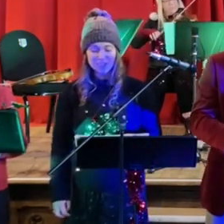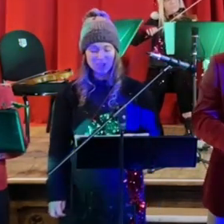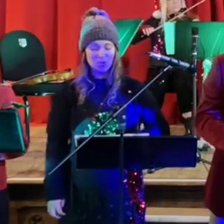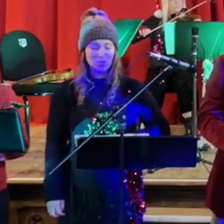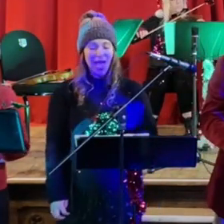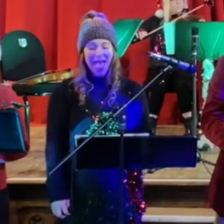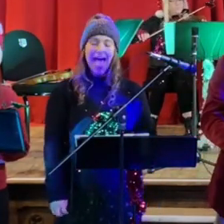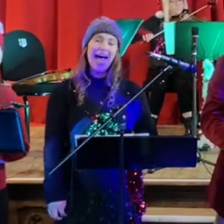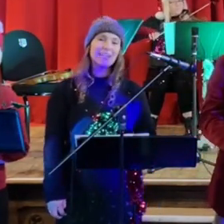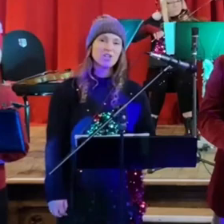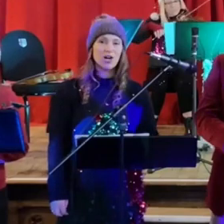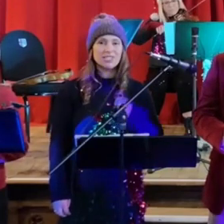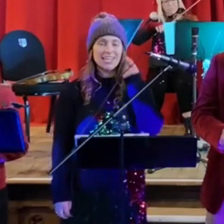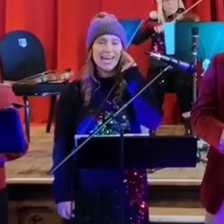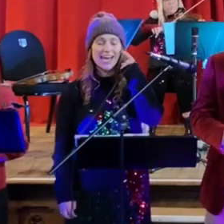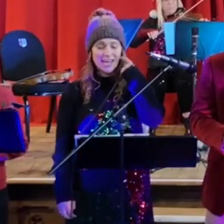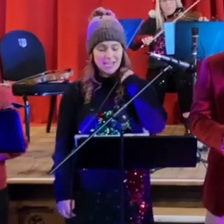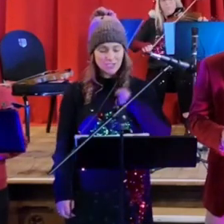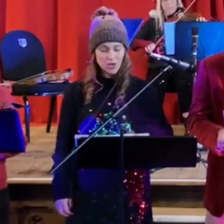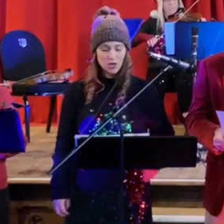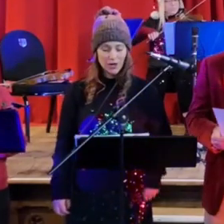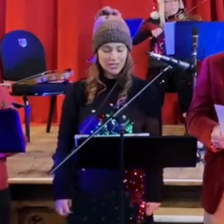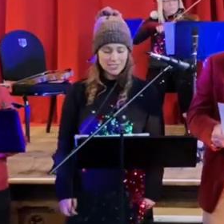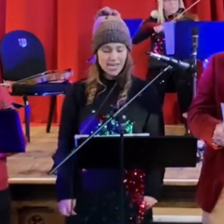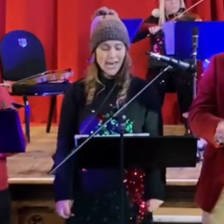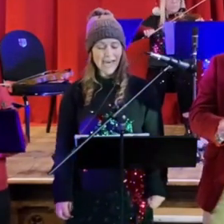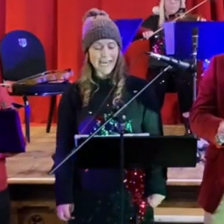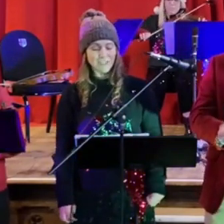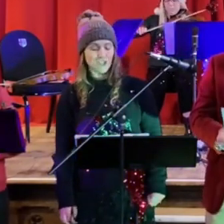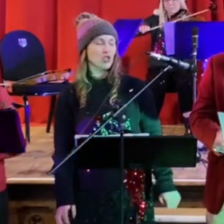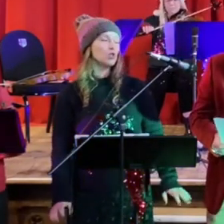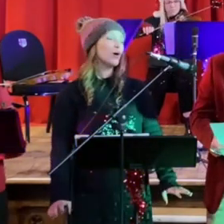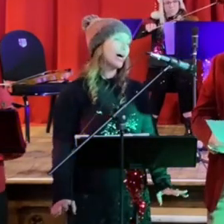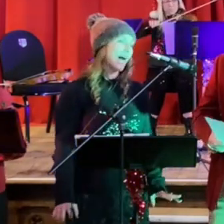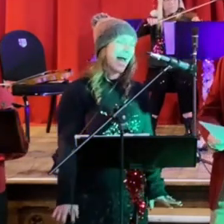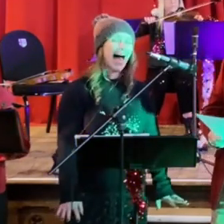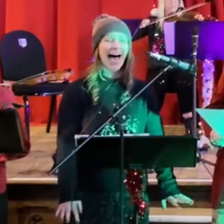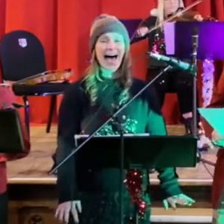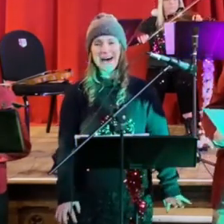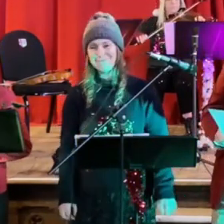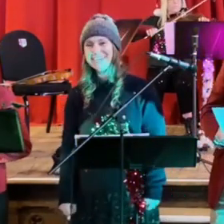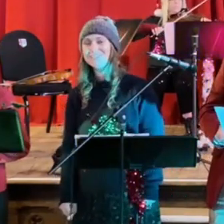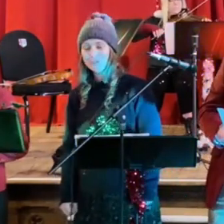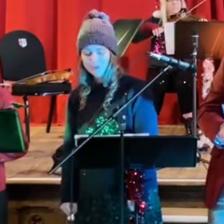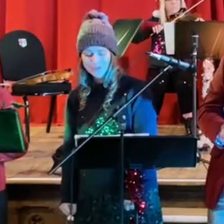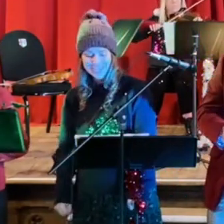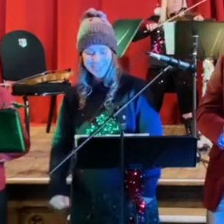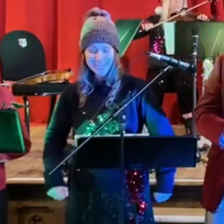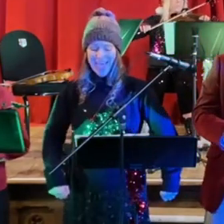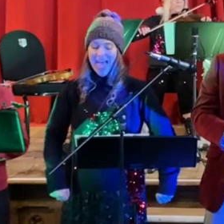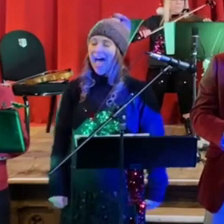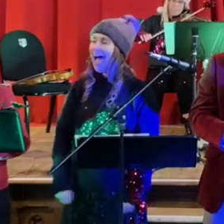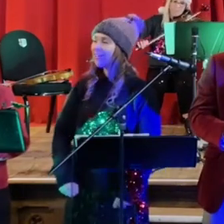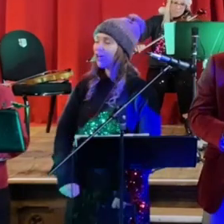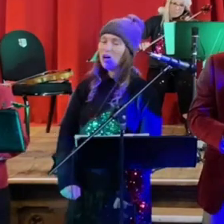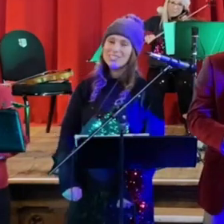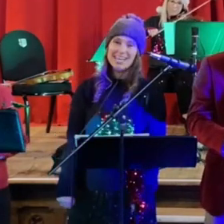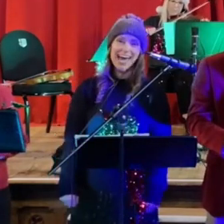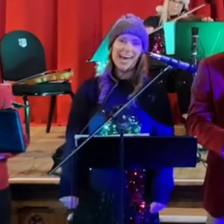too, and God bless you and send you a happy new year, and God